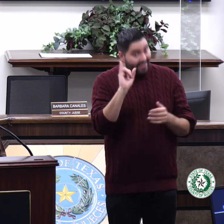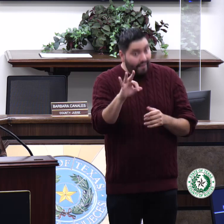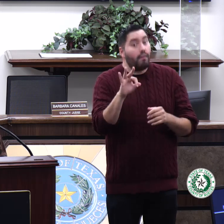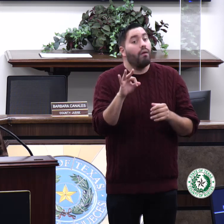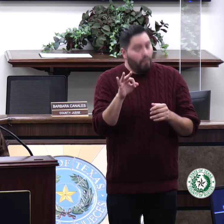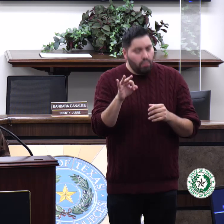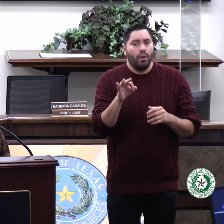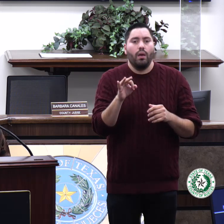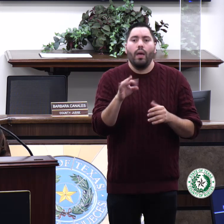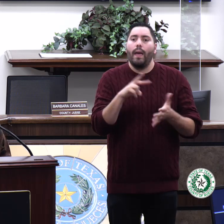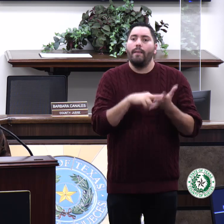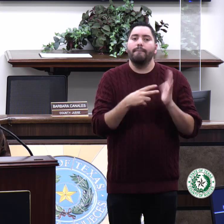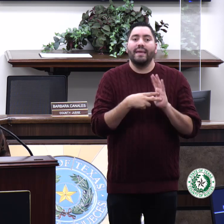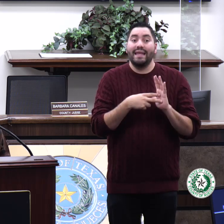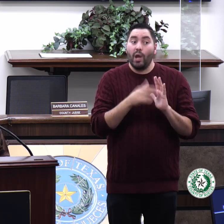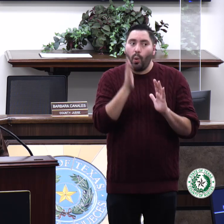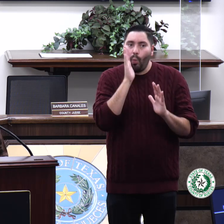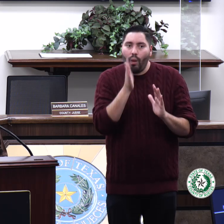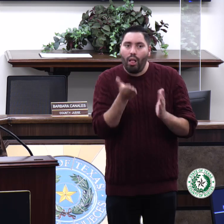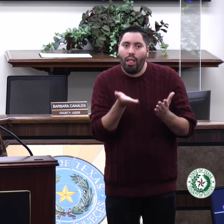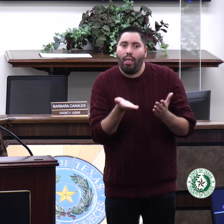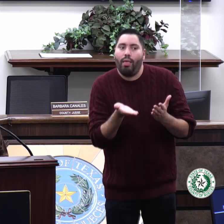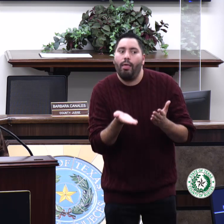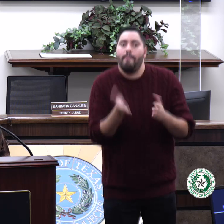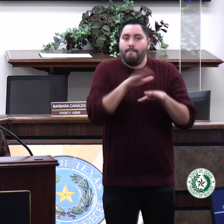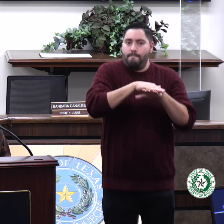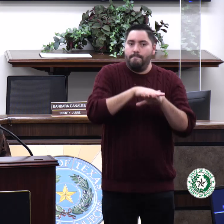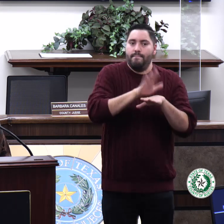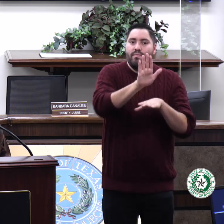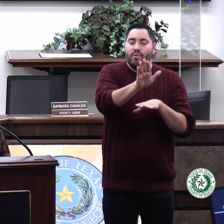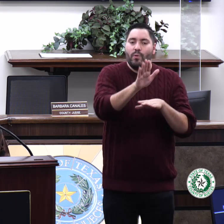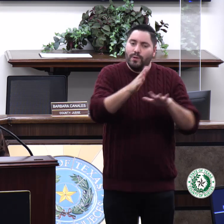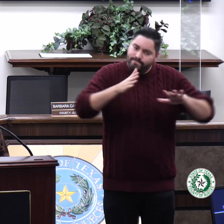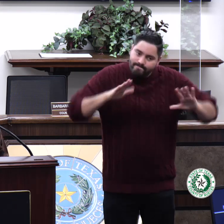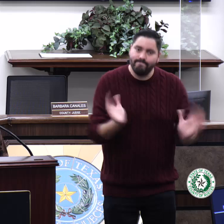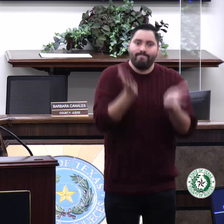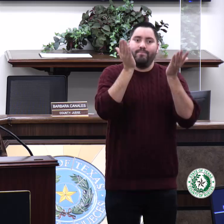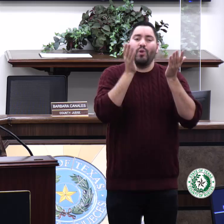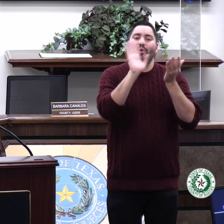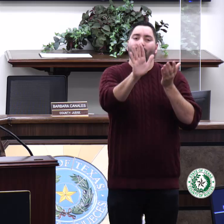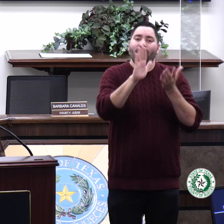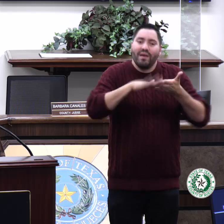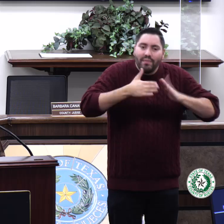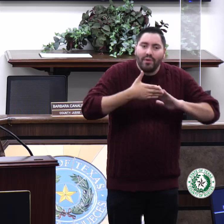a, no pun intended, boost to our community and our society if it becomes,